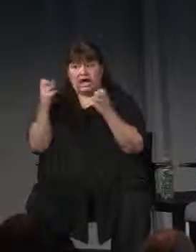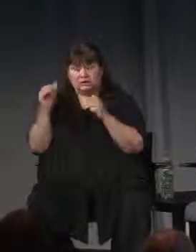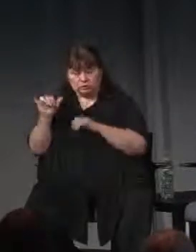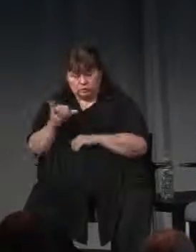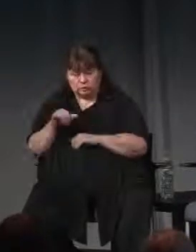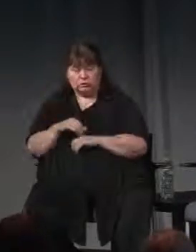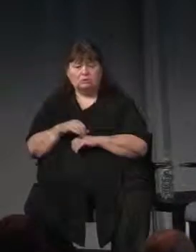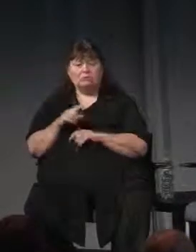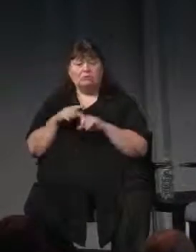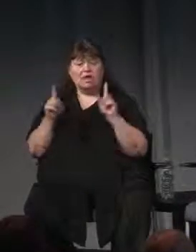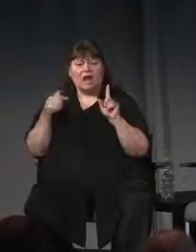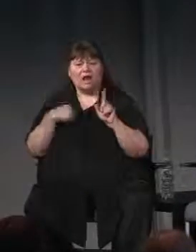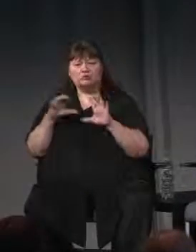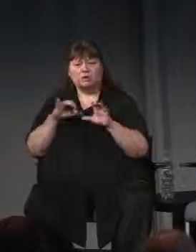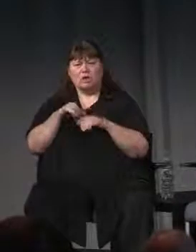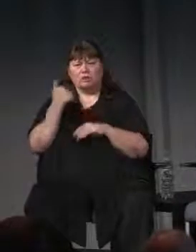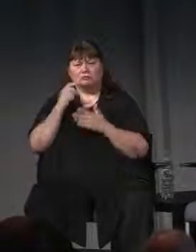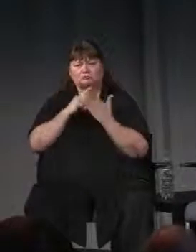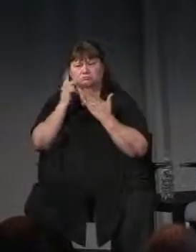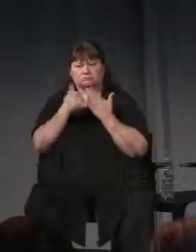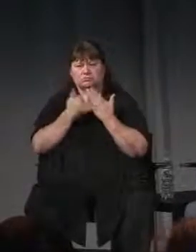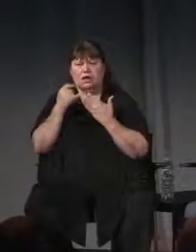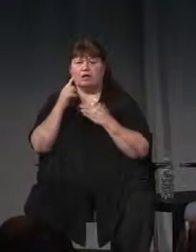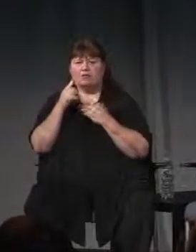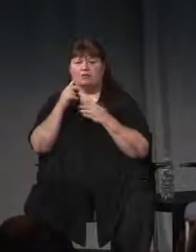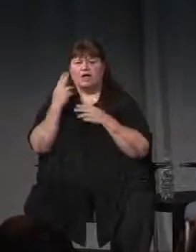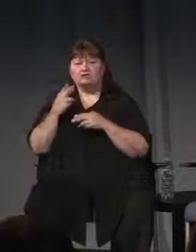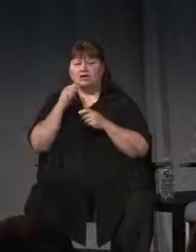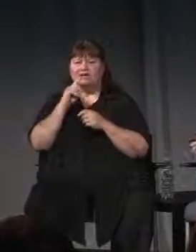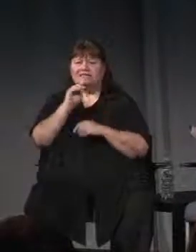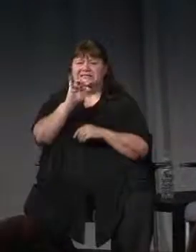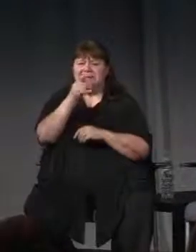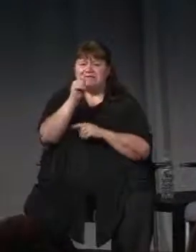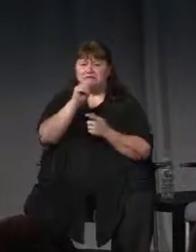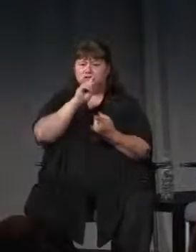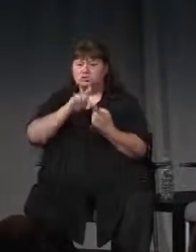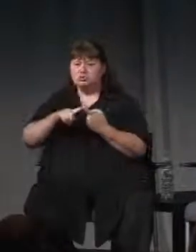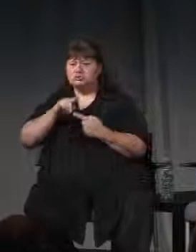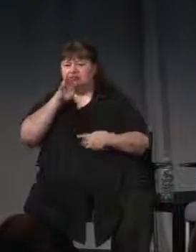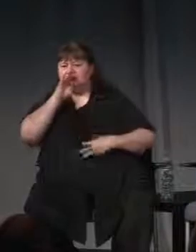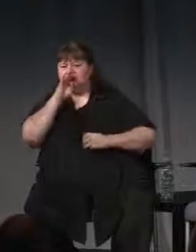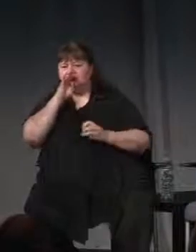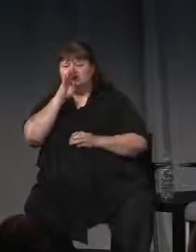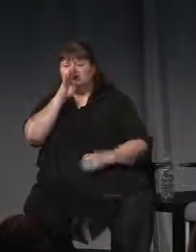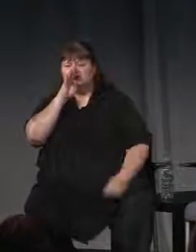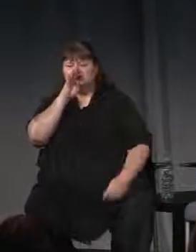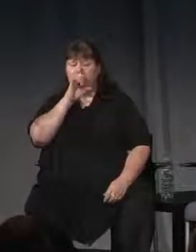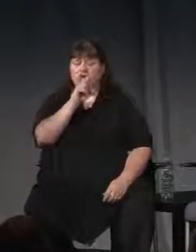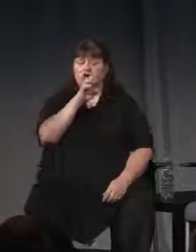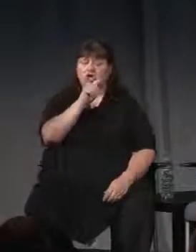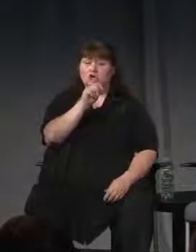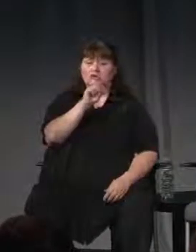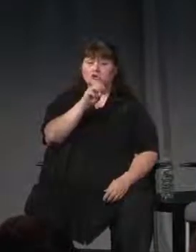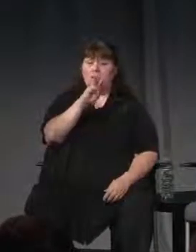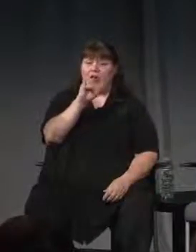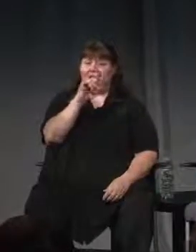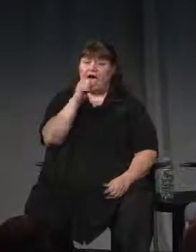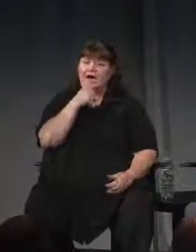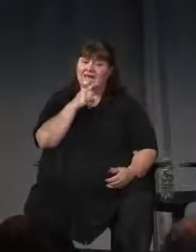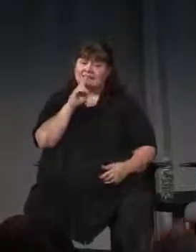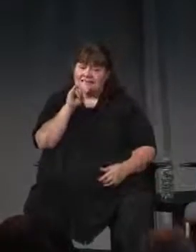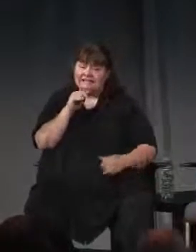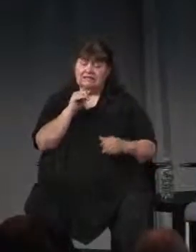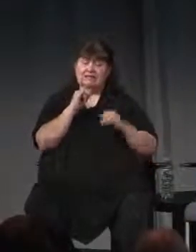but I'm doing another project on the history of text-to-speech, sort of Kurzweil and before. And I've interviewed a bunch of